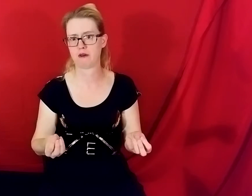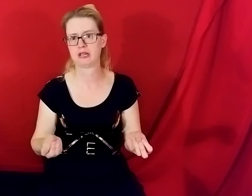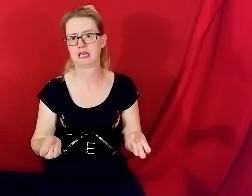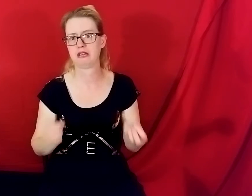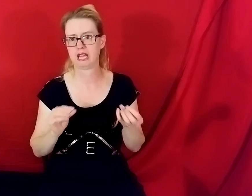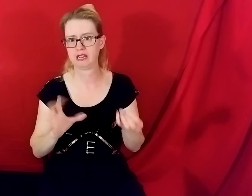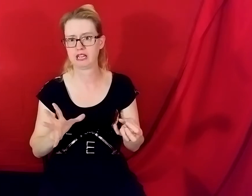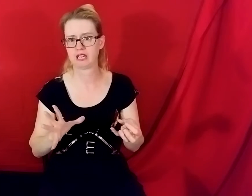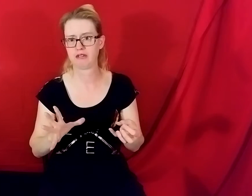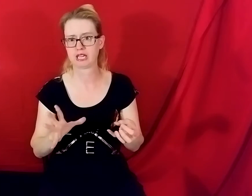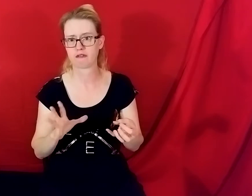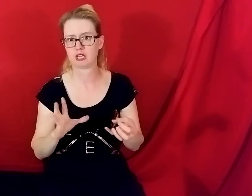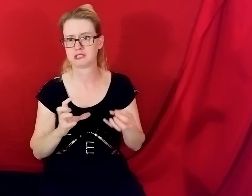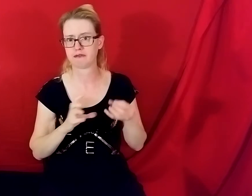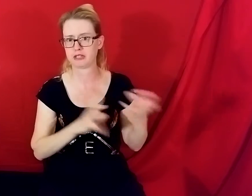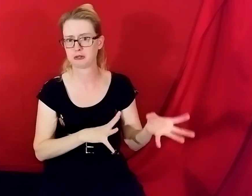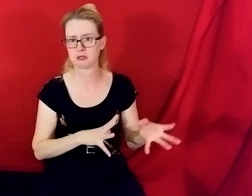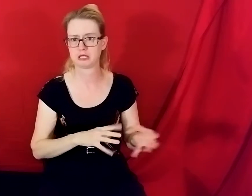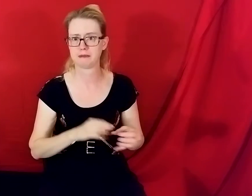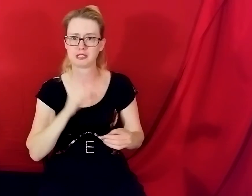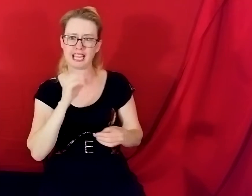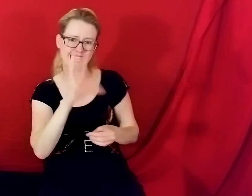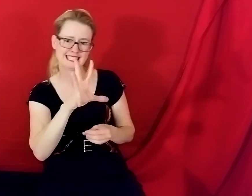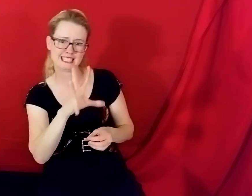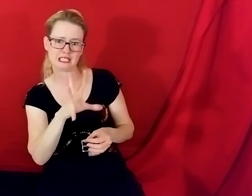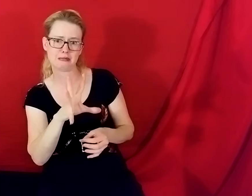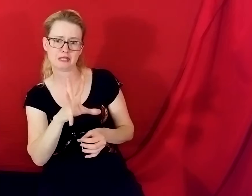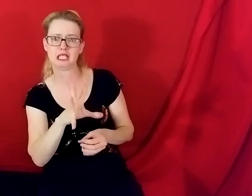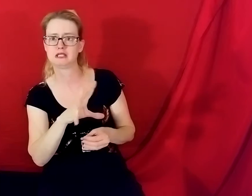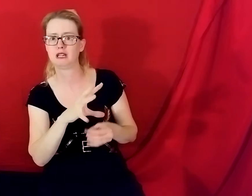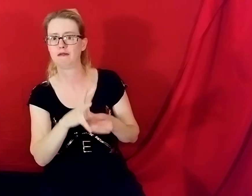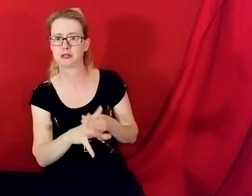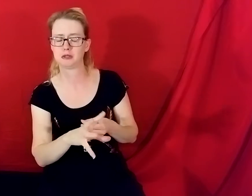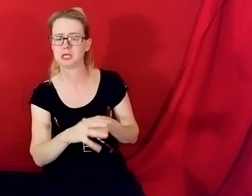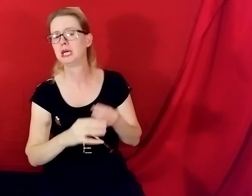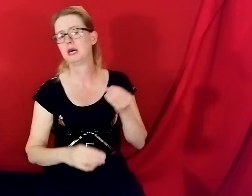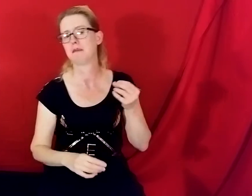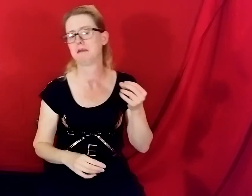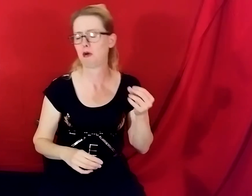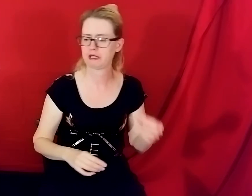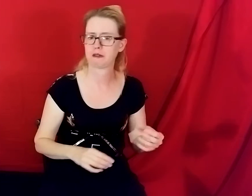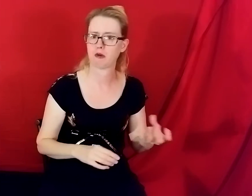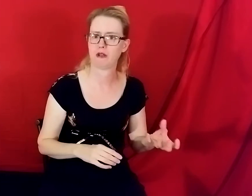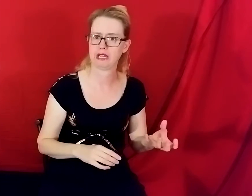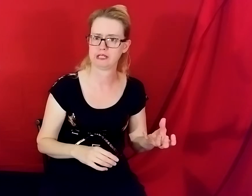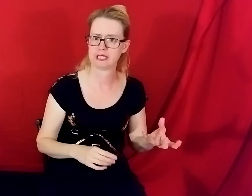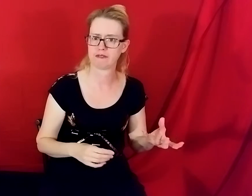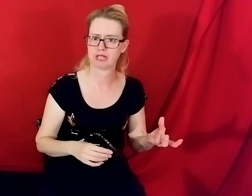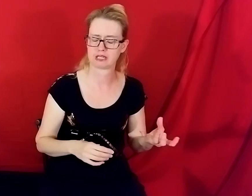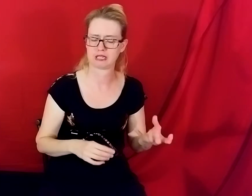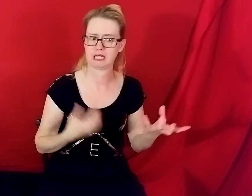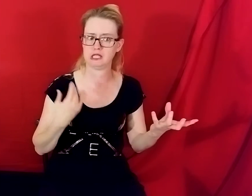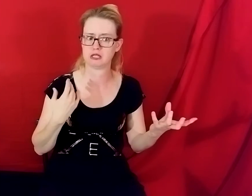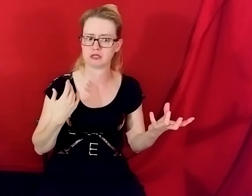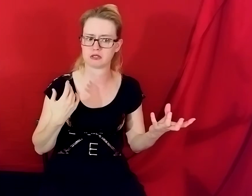editing effect rather than visual i mean you can see some things that are visual but most of these while editing affected you know there's like